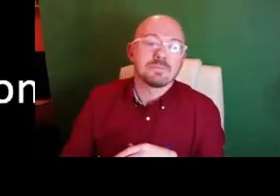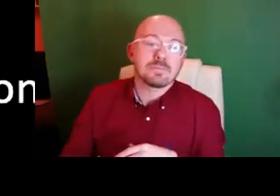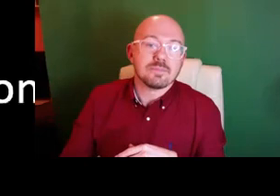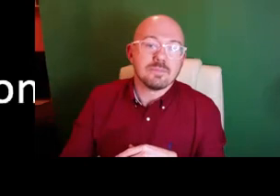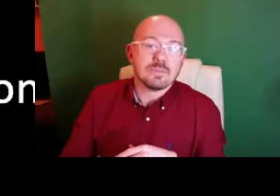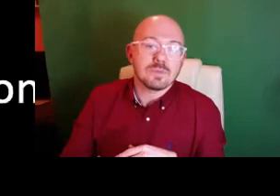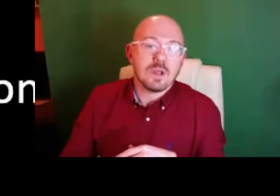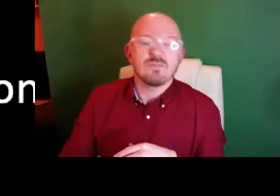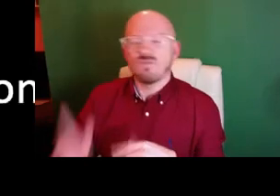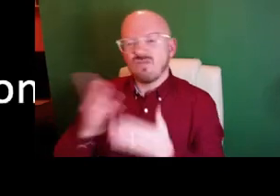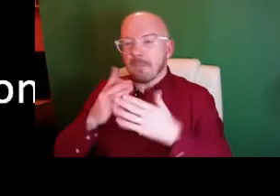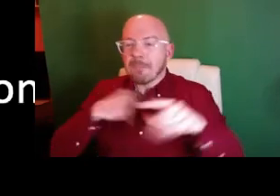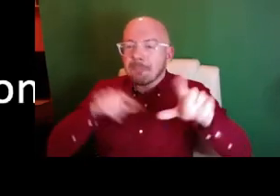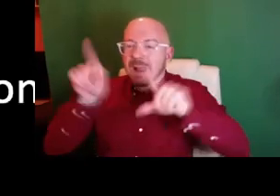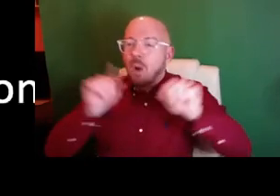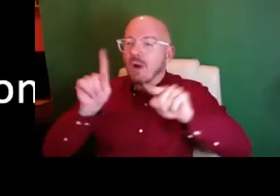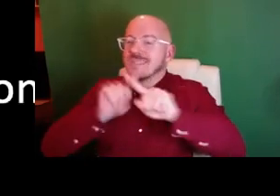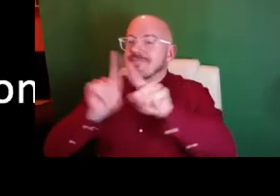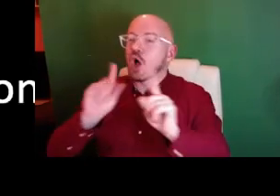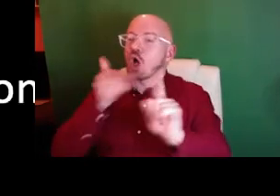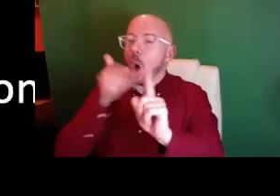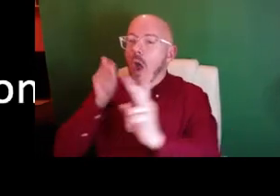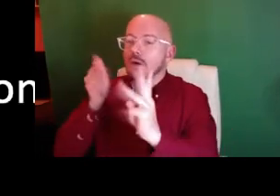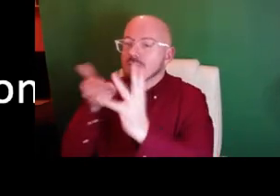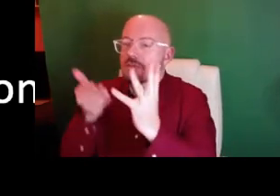be a new plan disseminated.